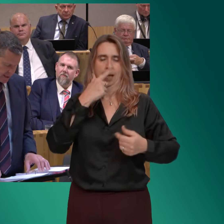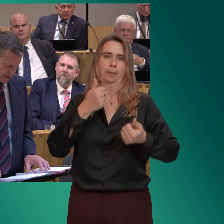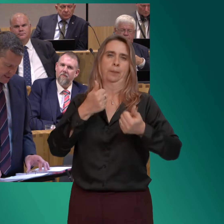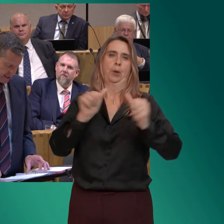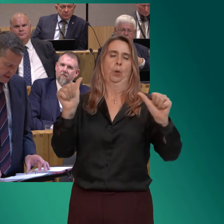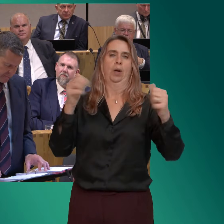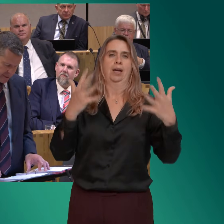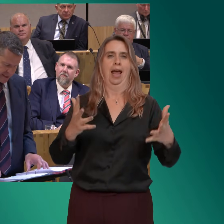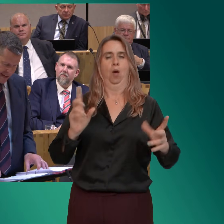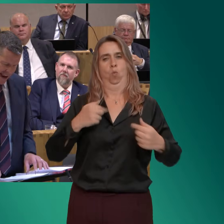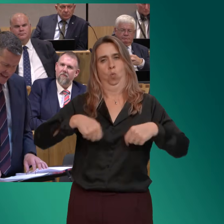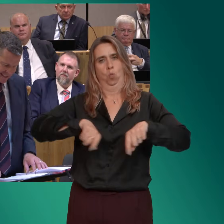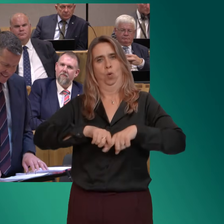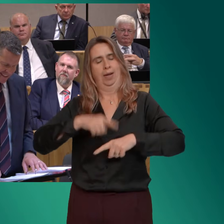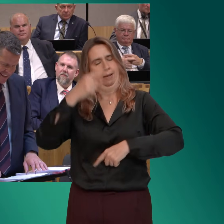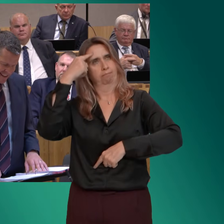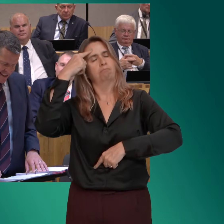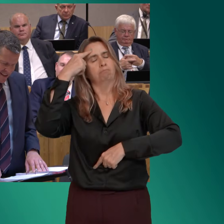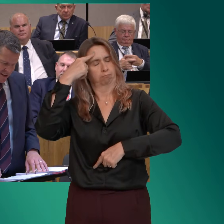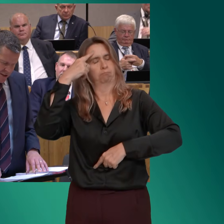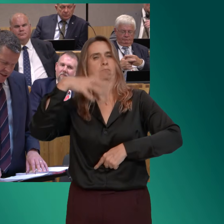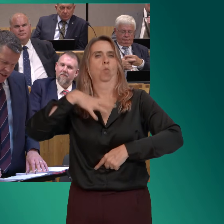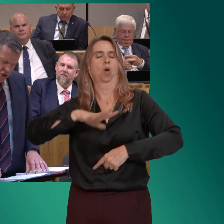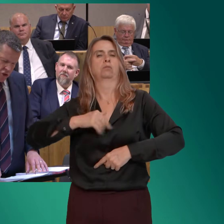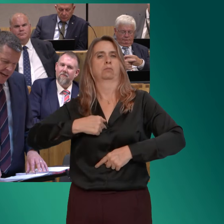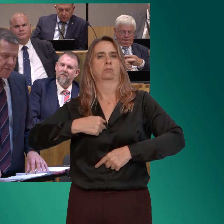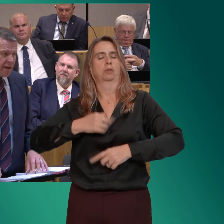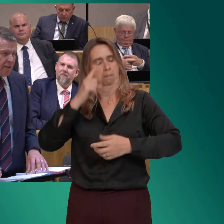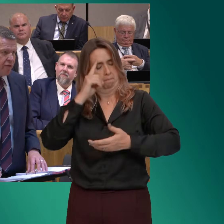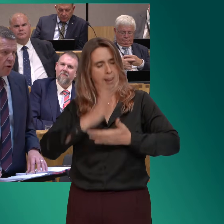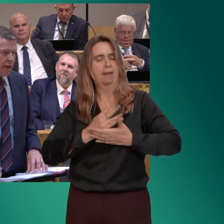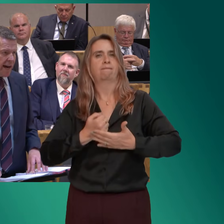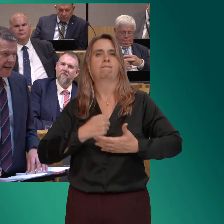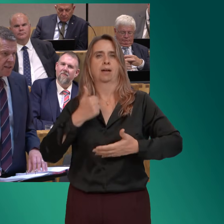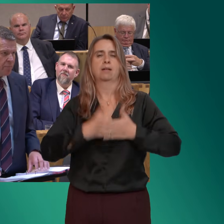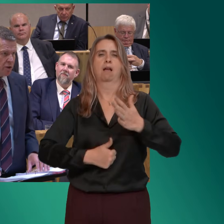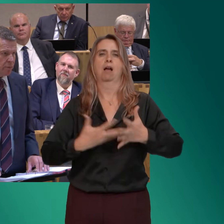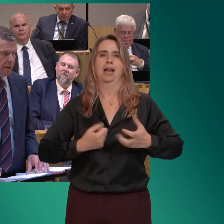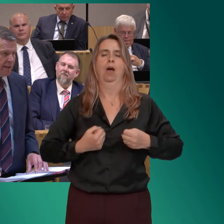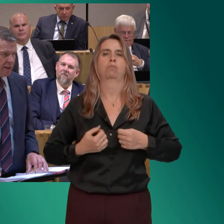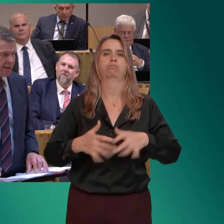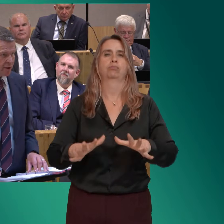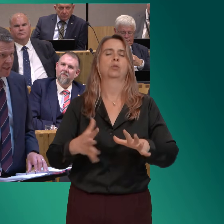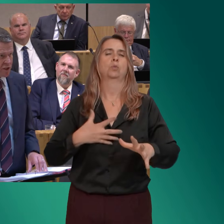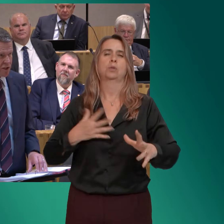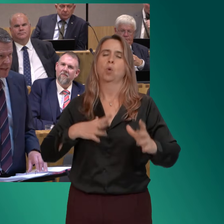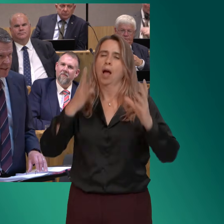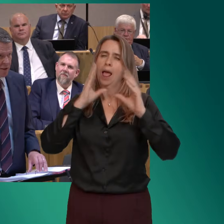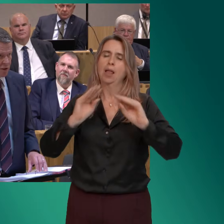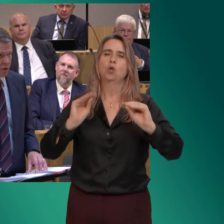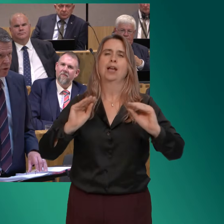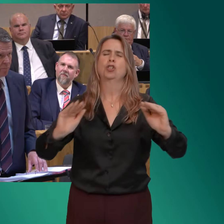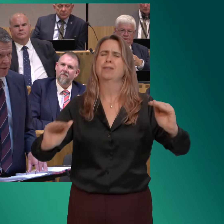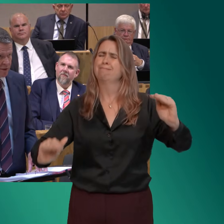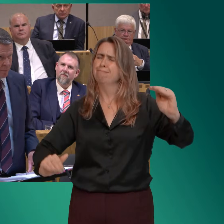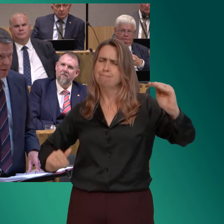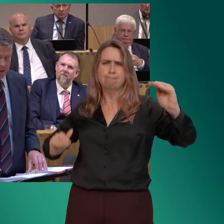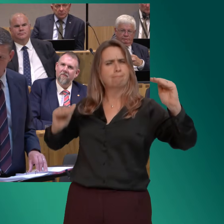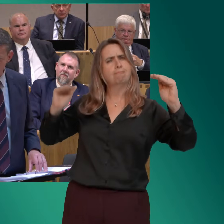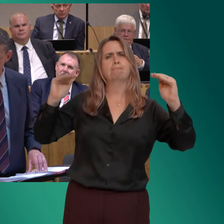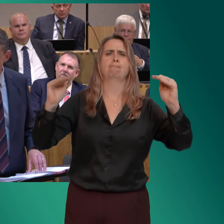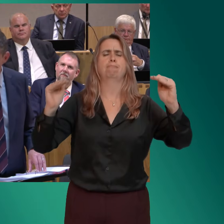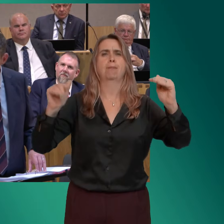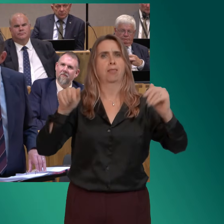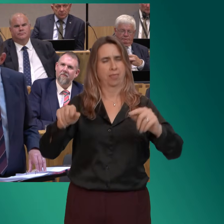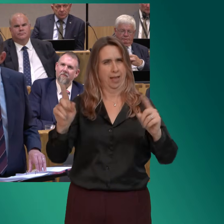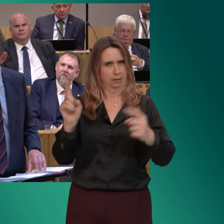into practice in government, and striving for the highest possible level of education standards is a core principle as